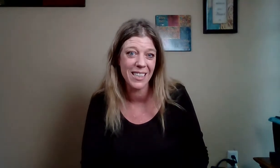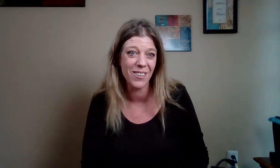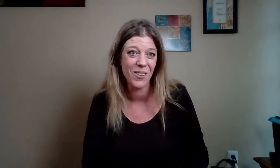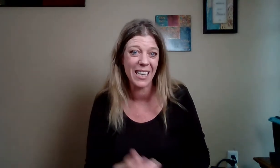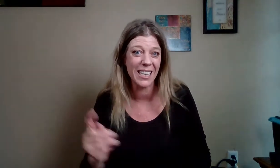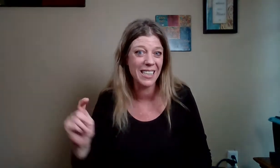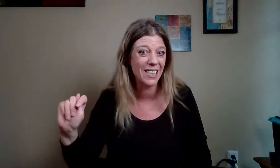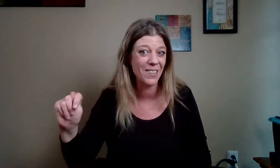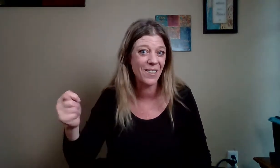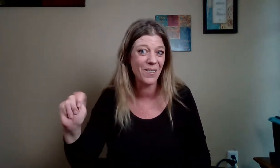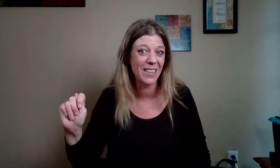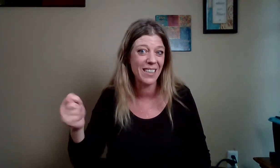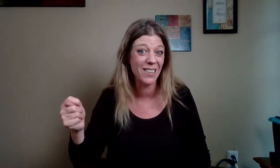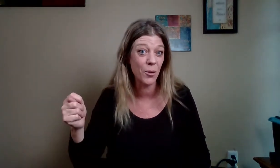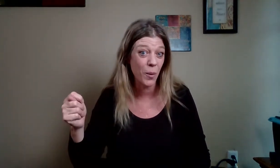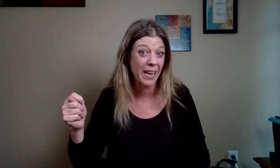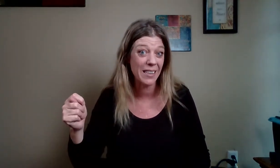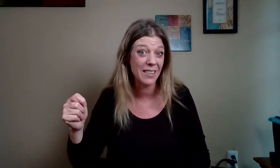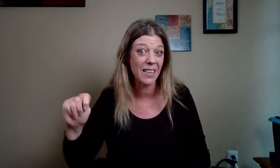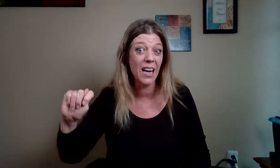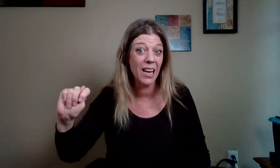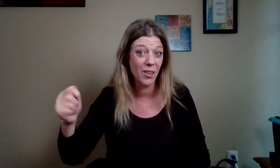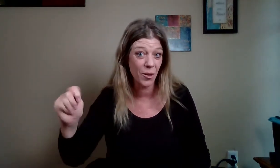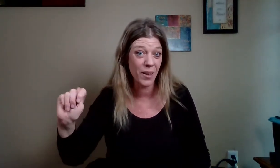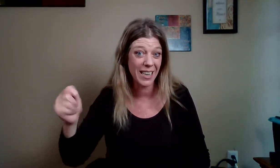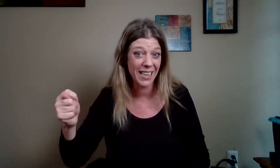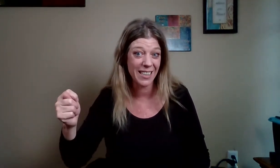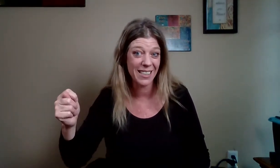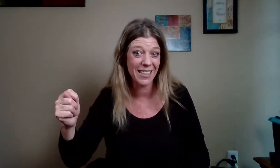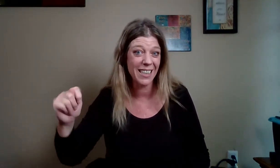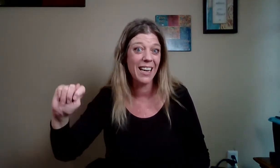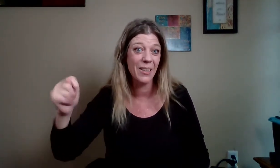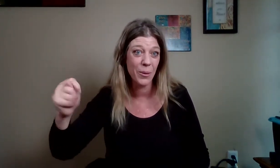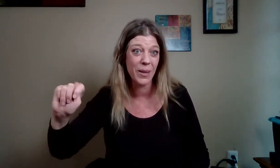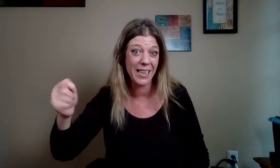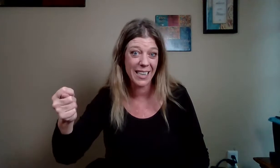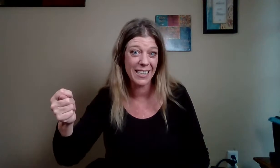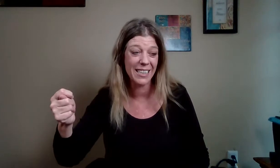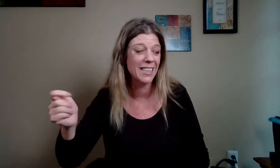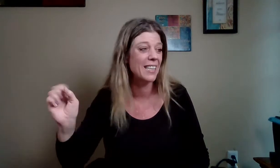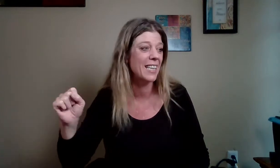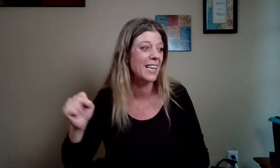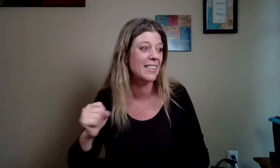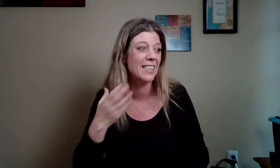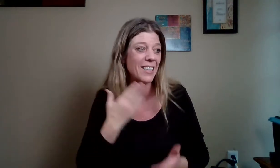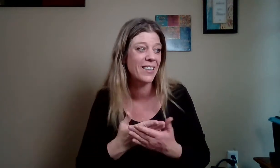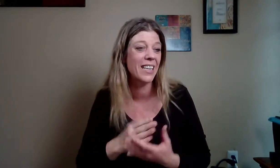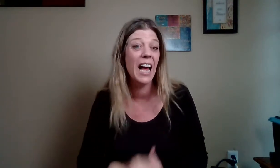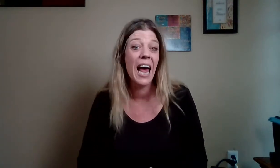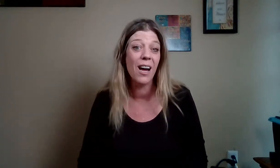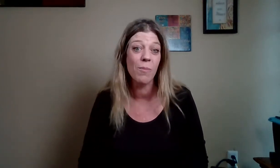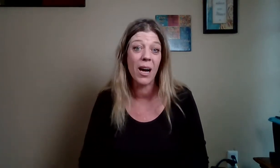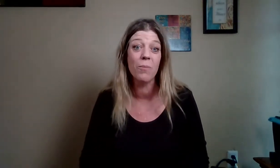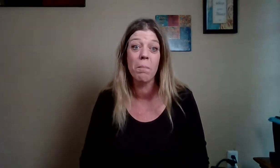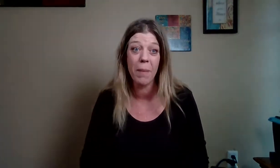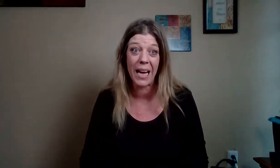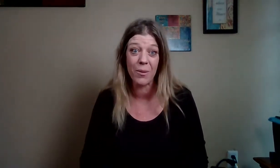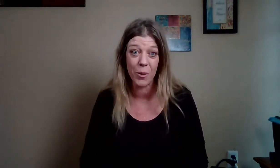What's toilet? Did you do this twice? Toilet. Toilet. Yes, good. How about